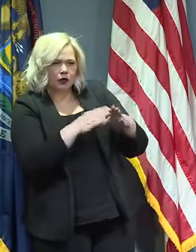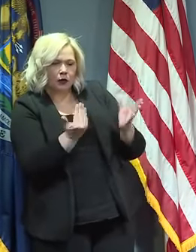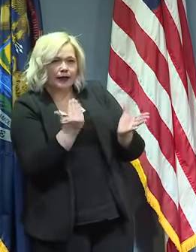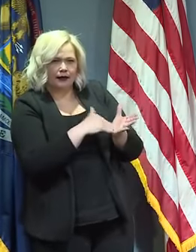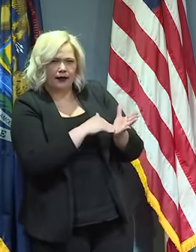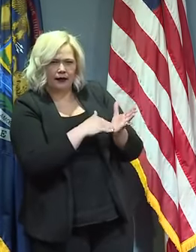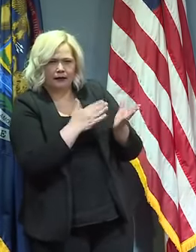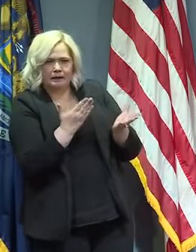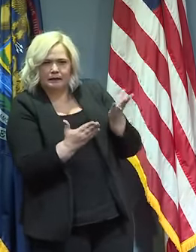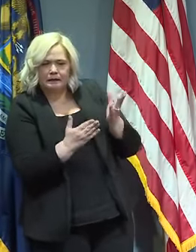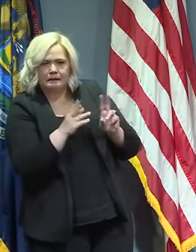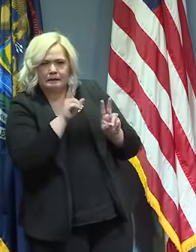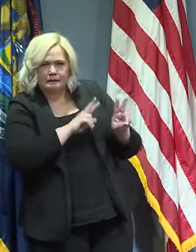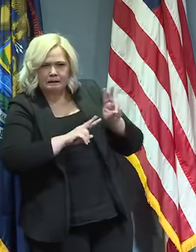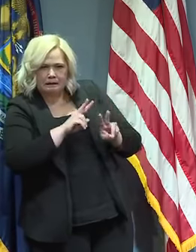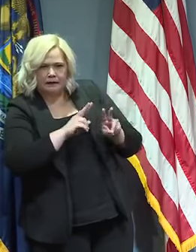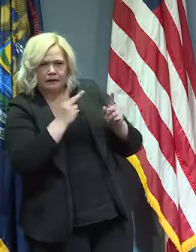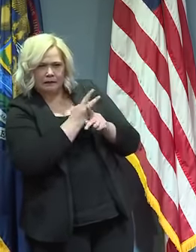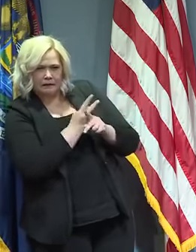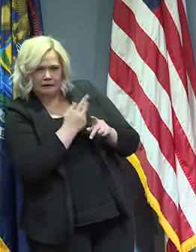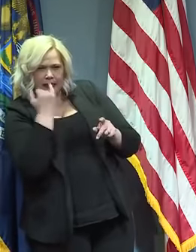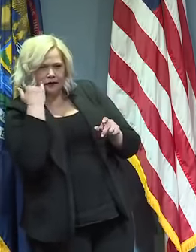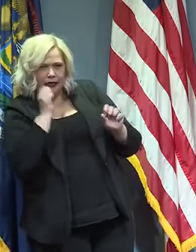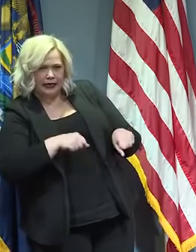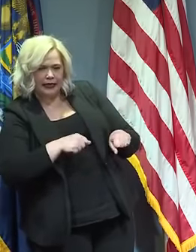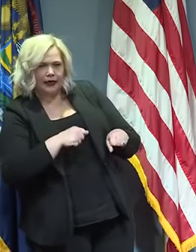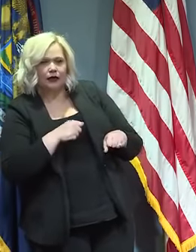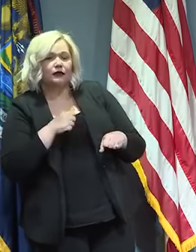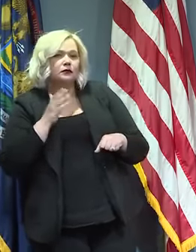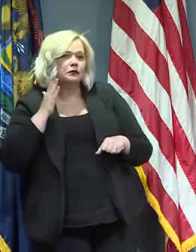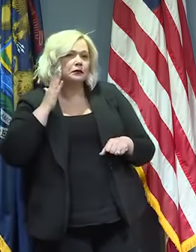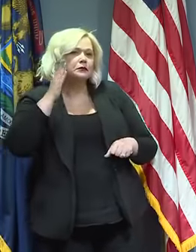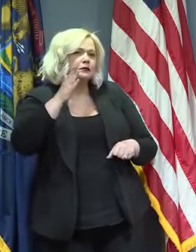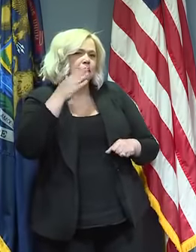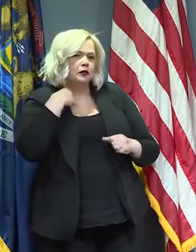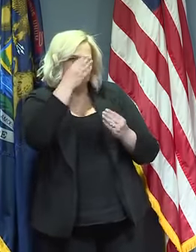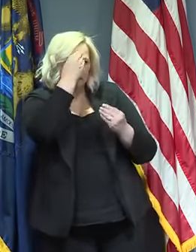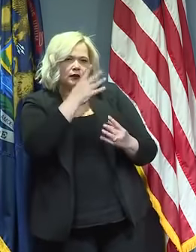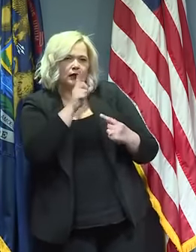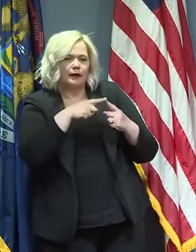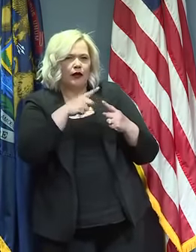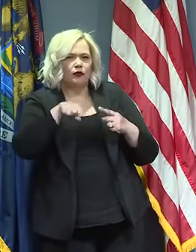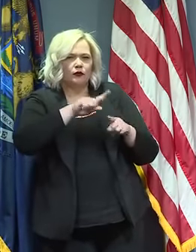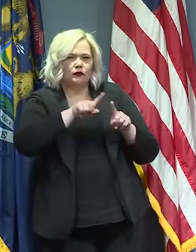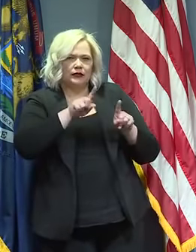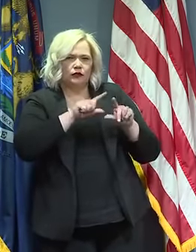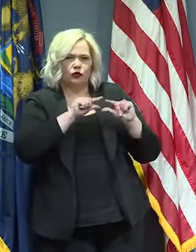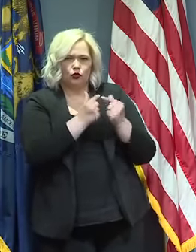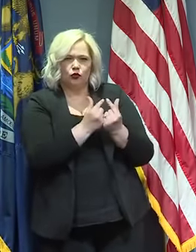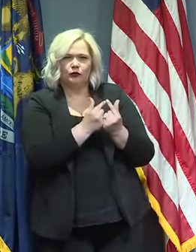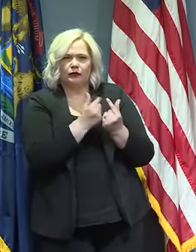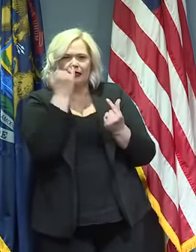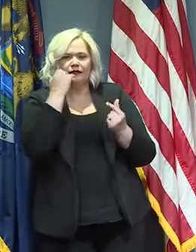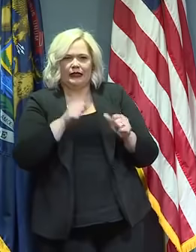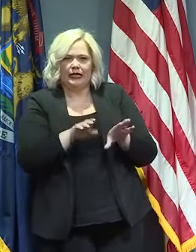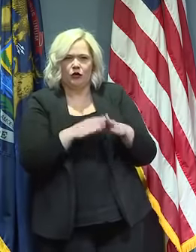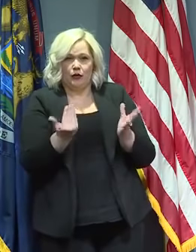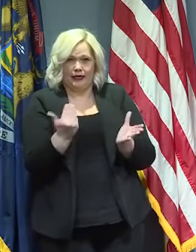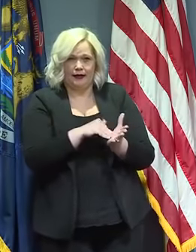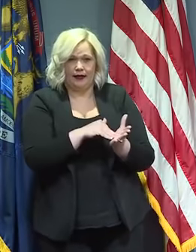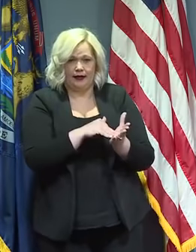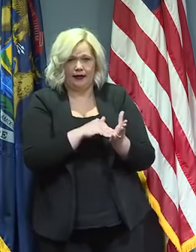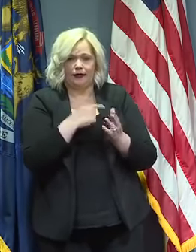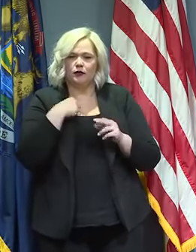as well. I'll be back at a future date to discuss my thinking on these sectors further. We will